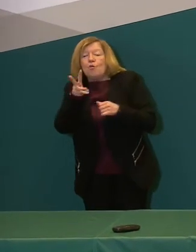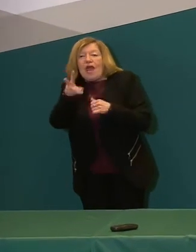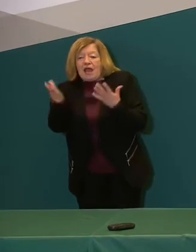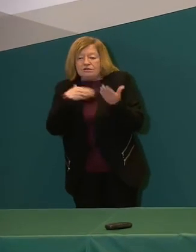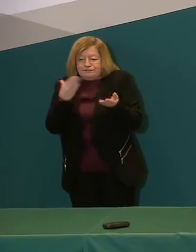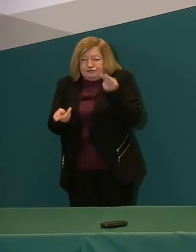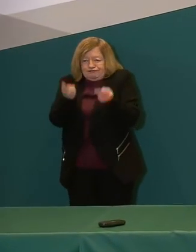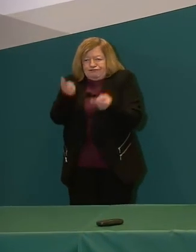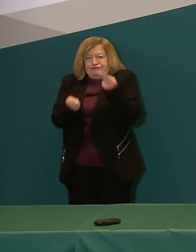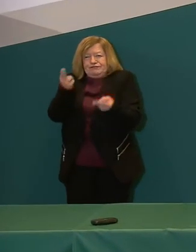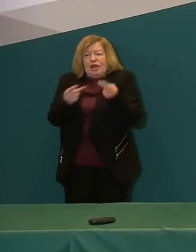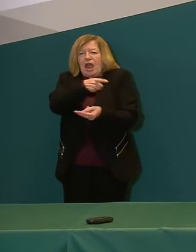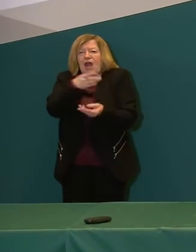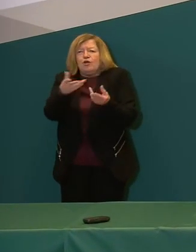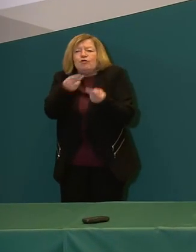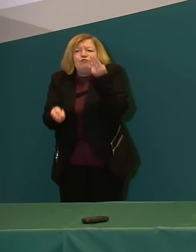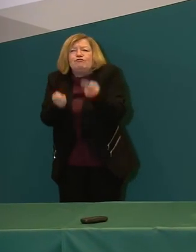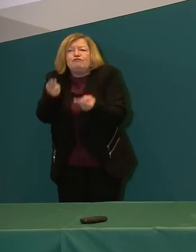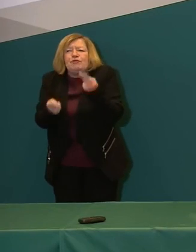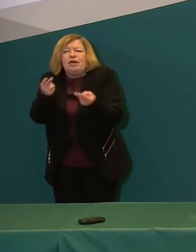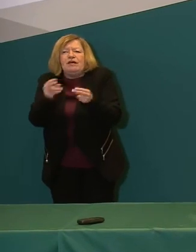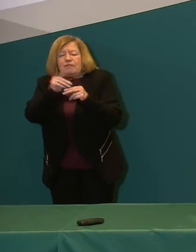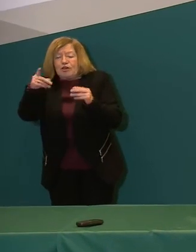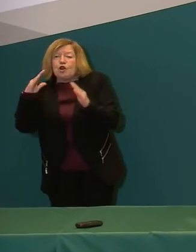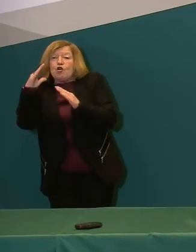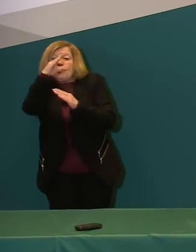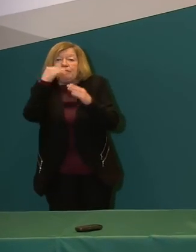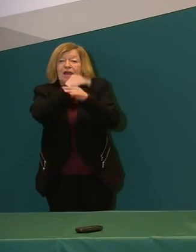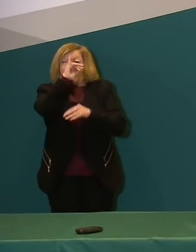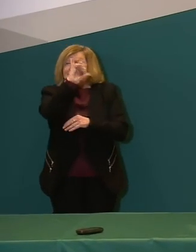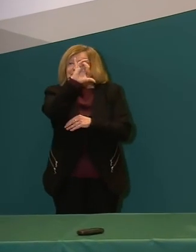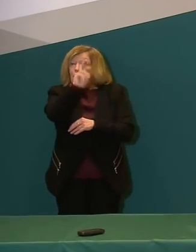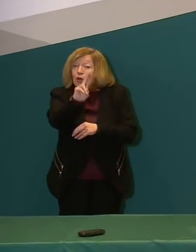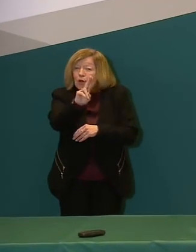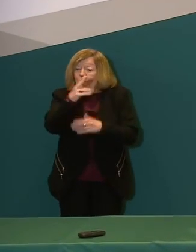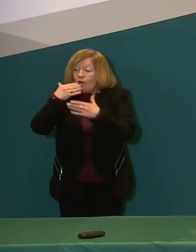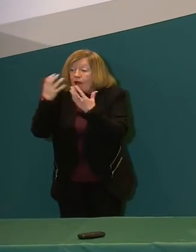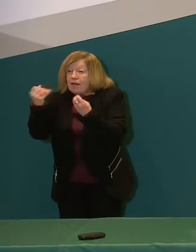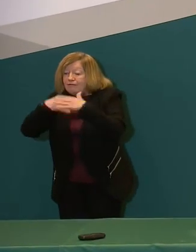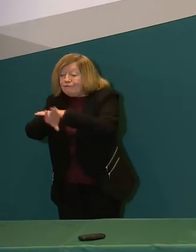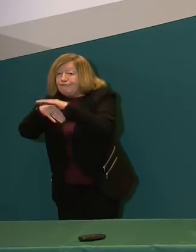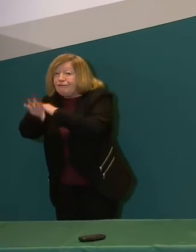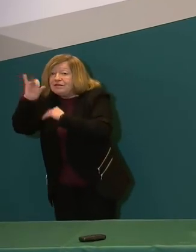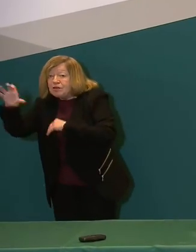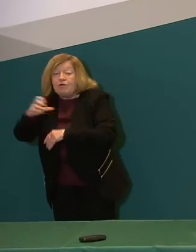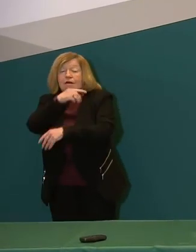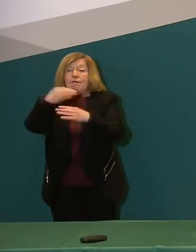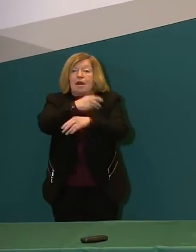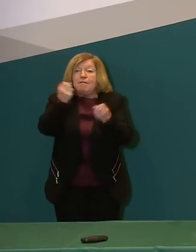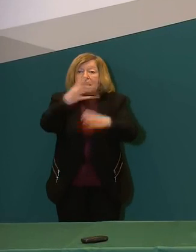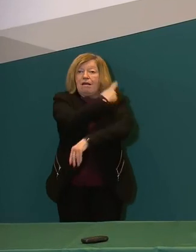this, such as are you measuring, for example, the curve by ICU admissions,